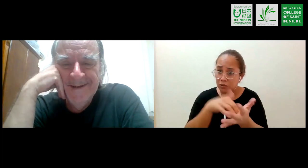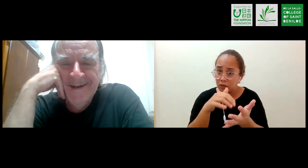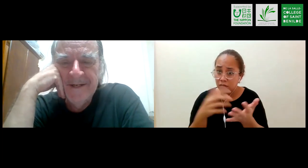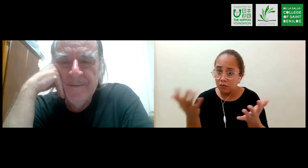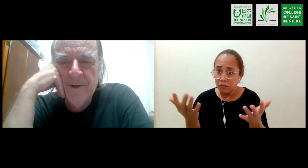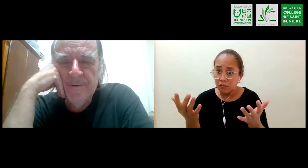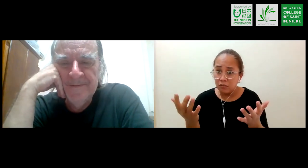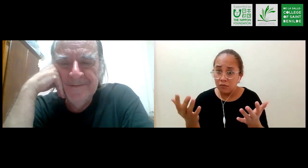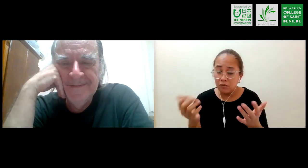It's up to you.